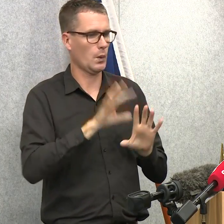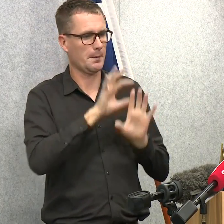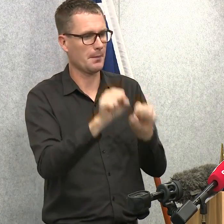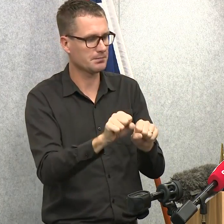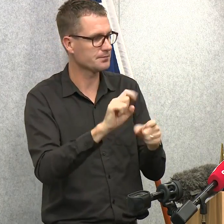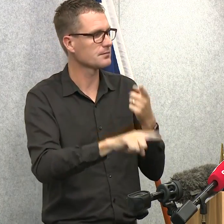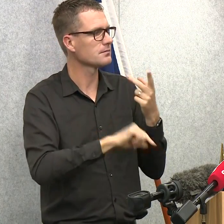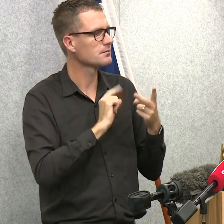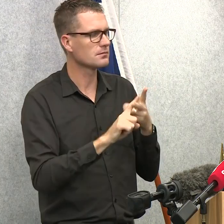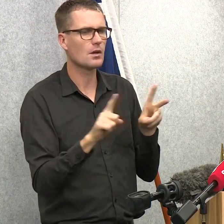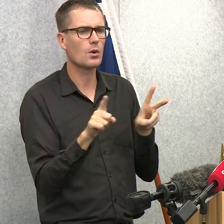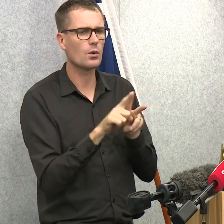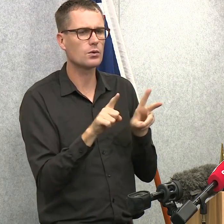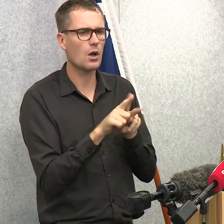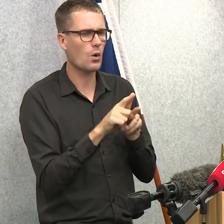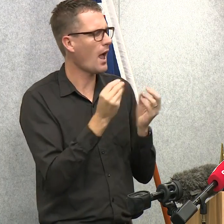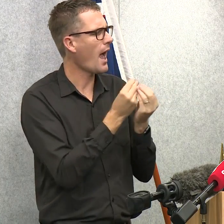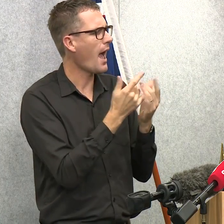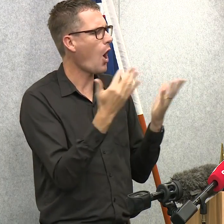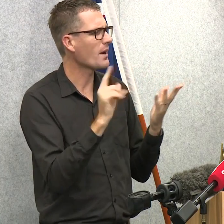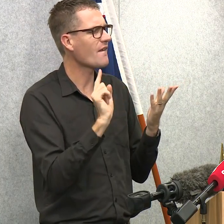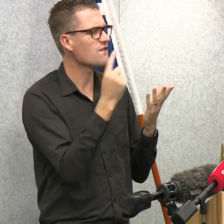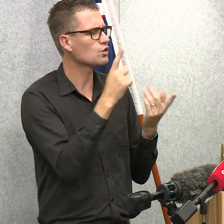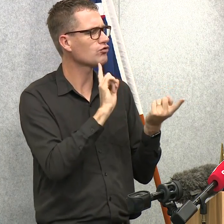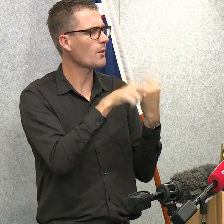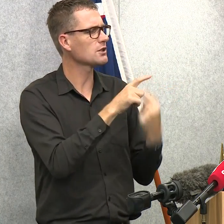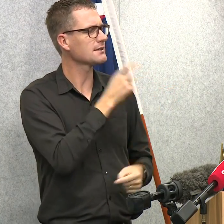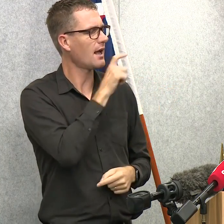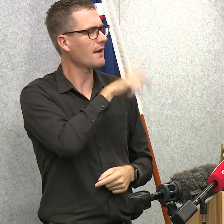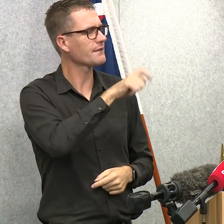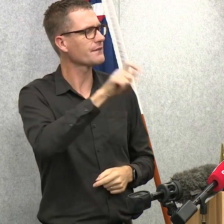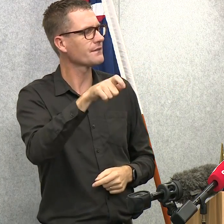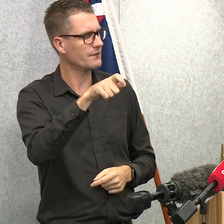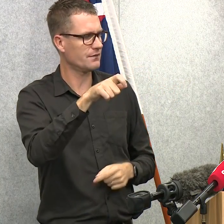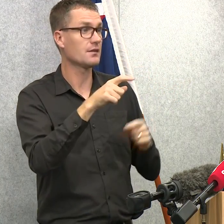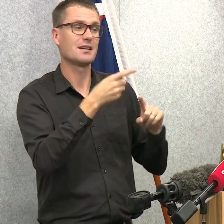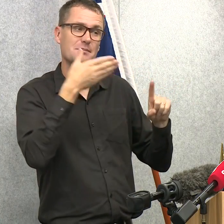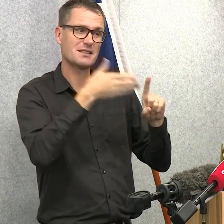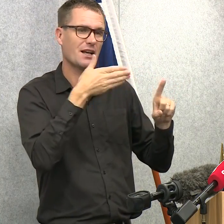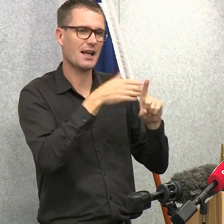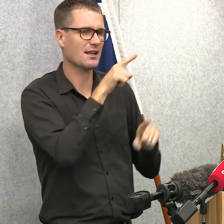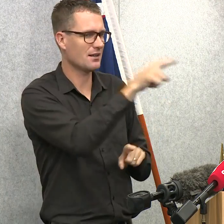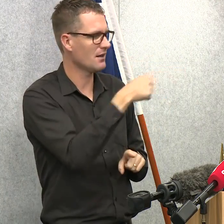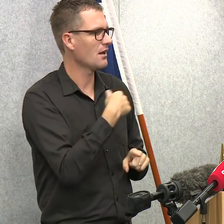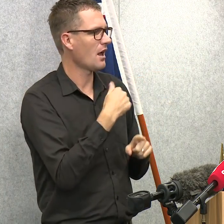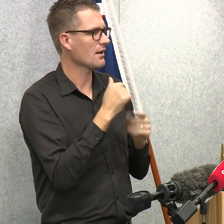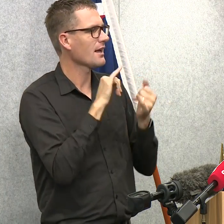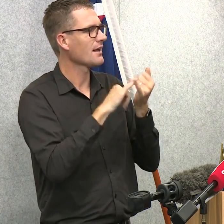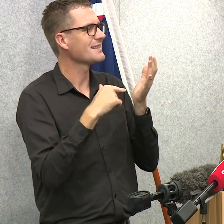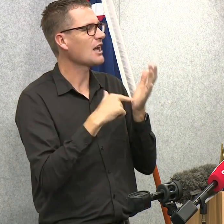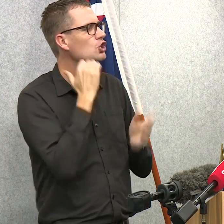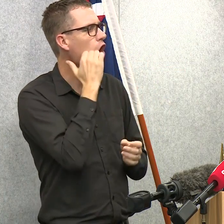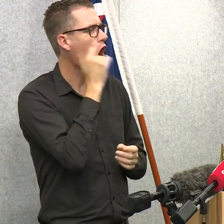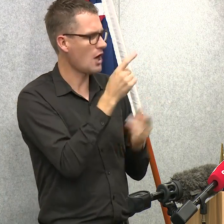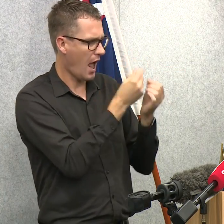are some questions about how many first responders, especially emergency personnel, working on the wounded were there. Can you clarify the scale of the secondary response? How